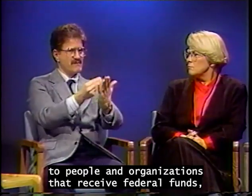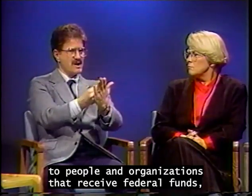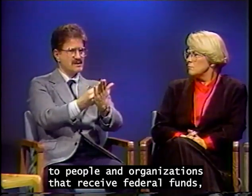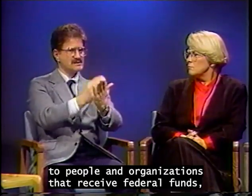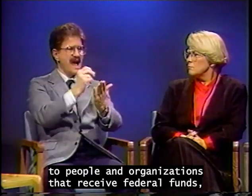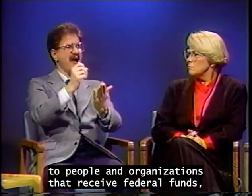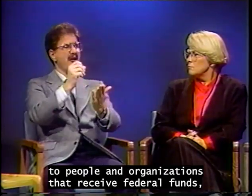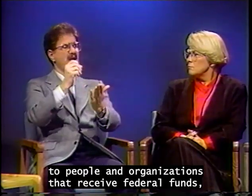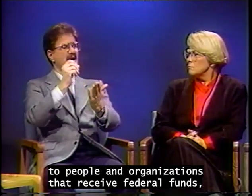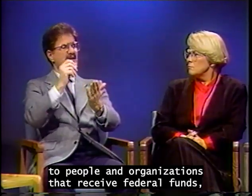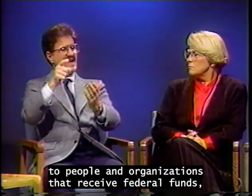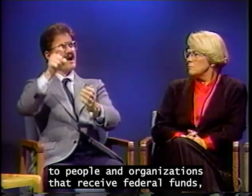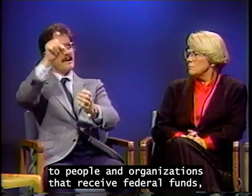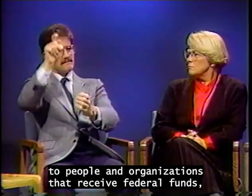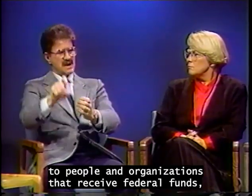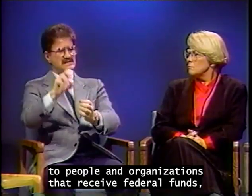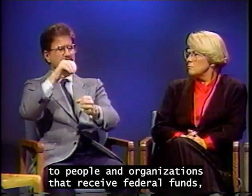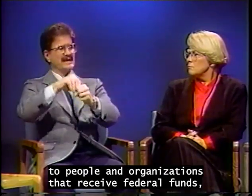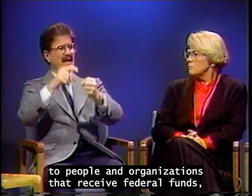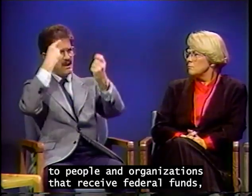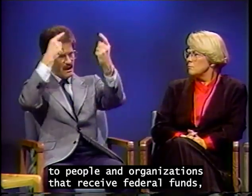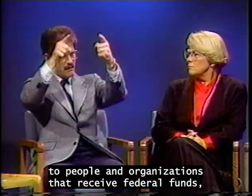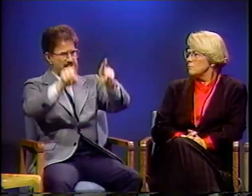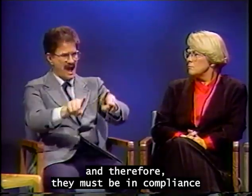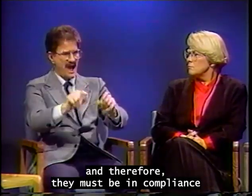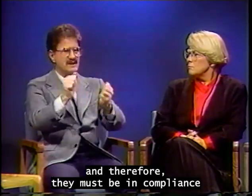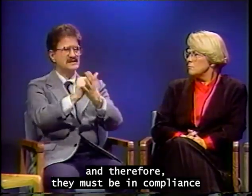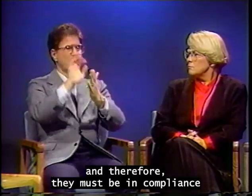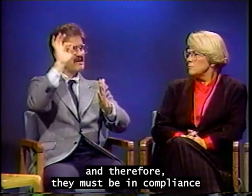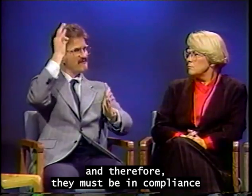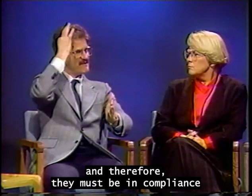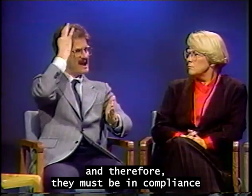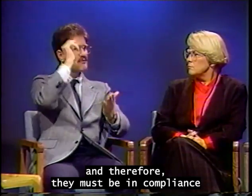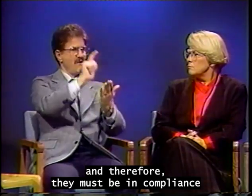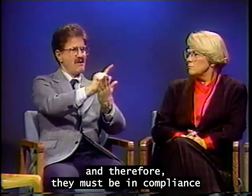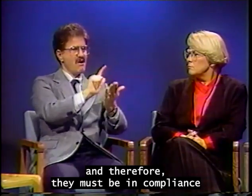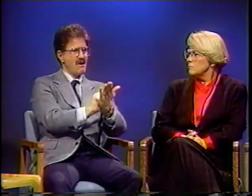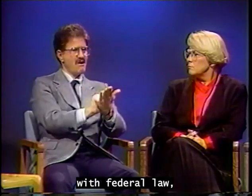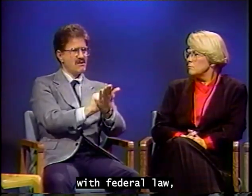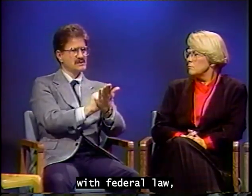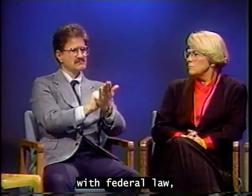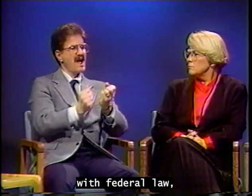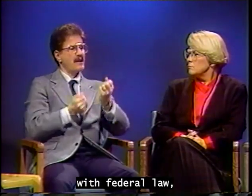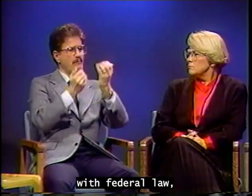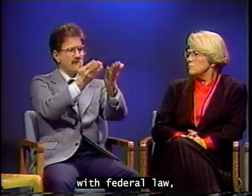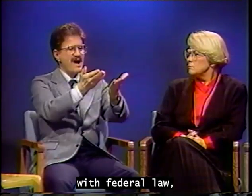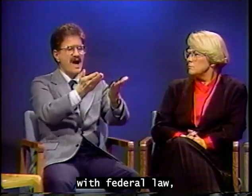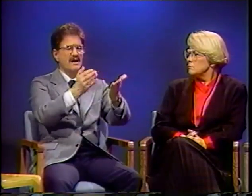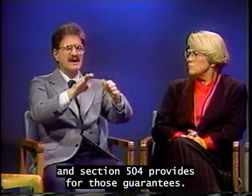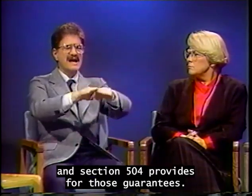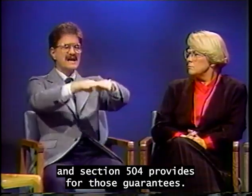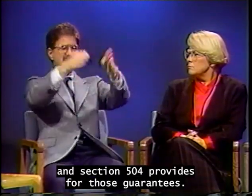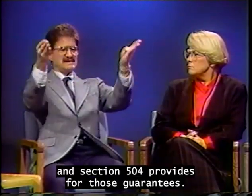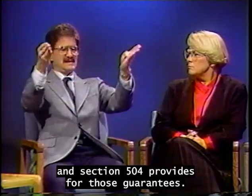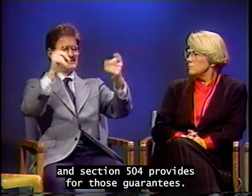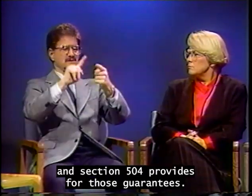and organizations that receive federal funds, and therefore they must be in compliance with federal law, and Section 504 provides for